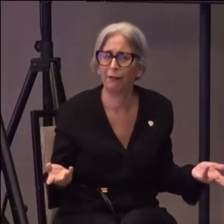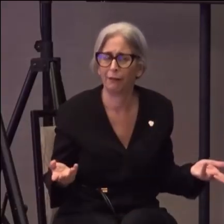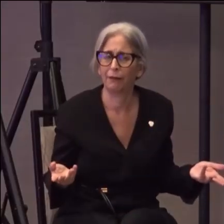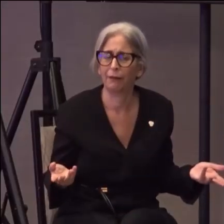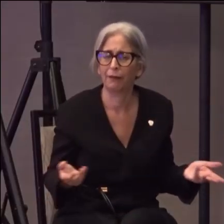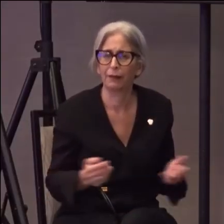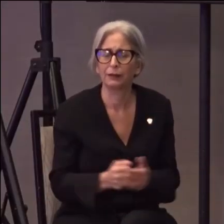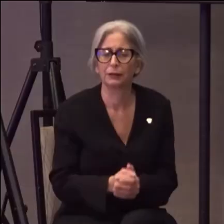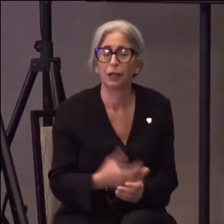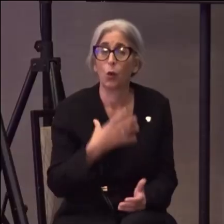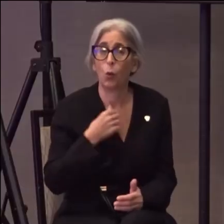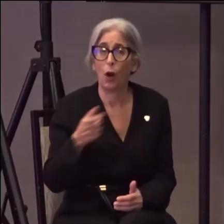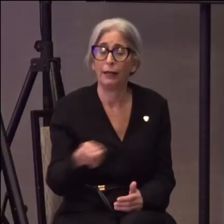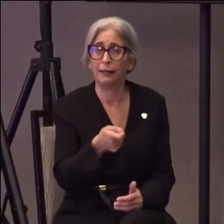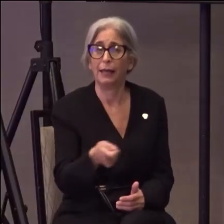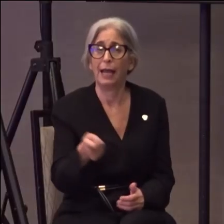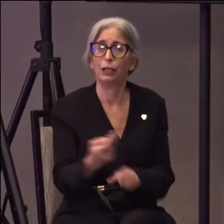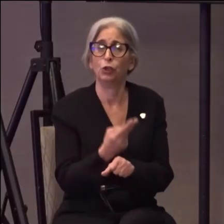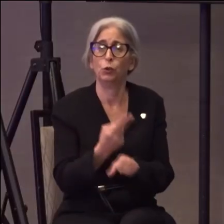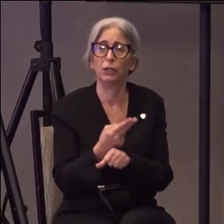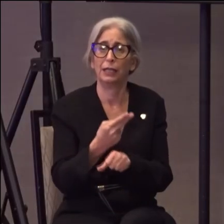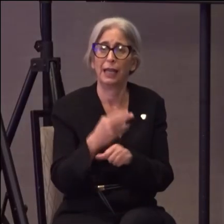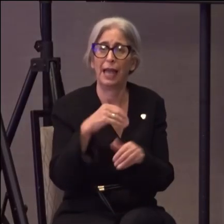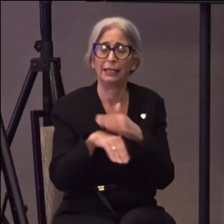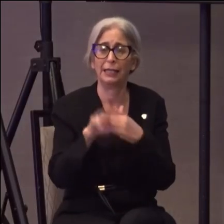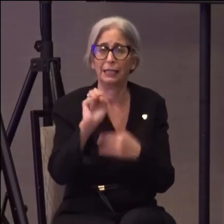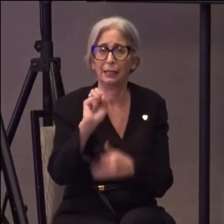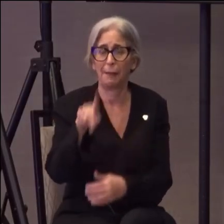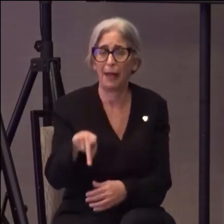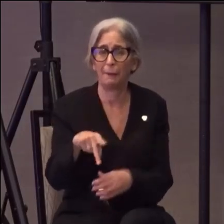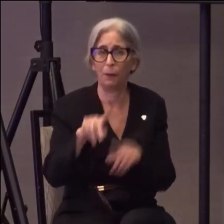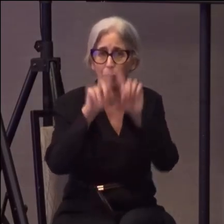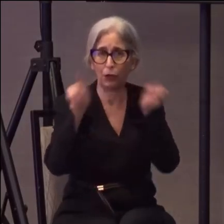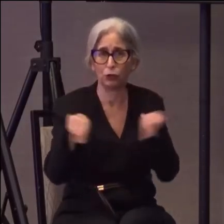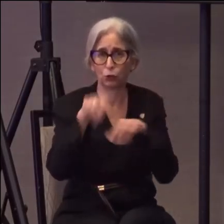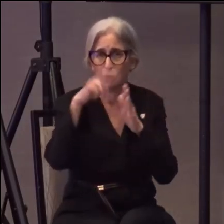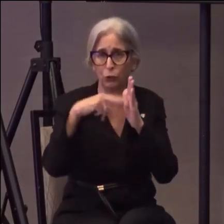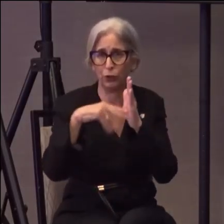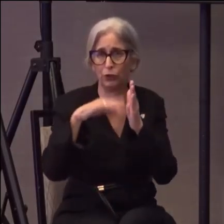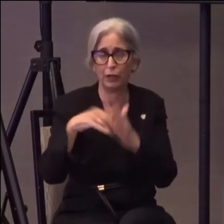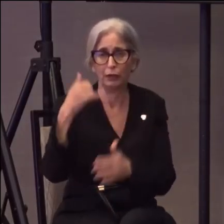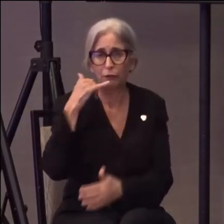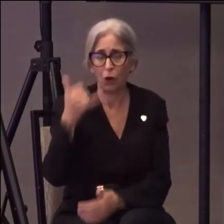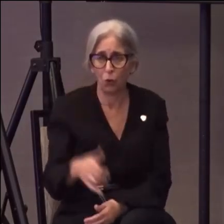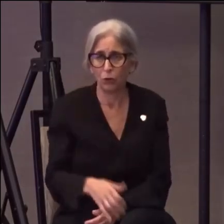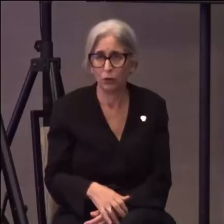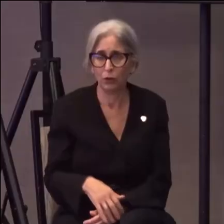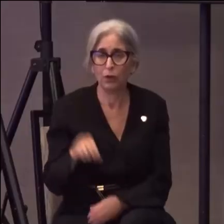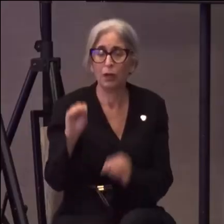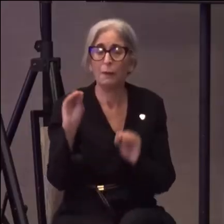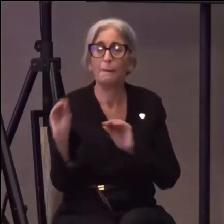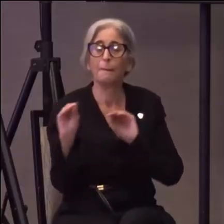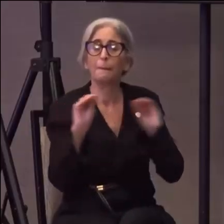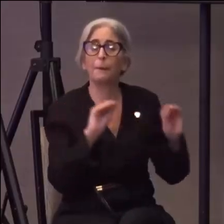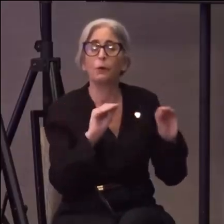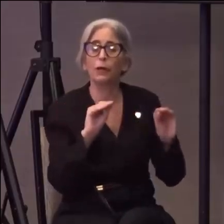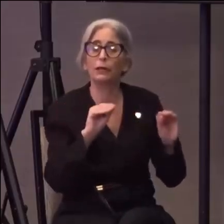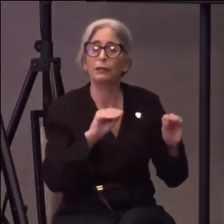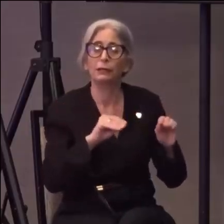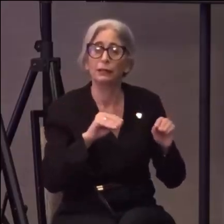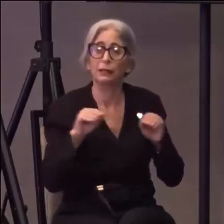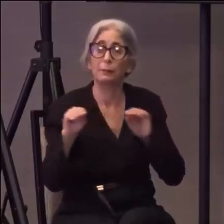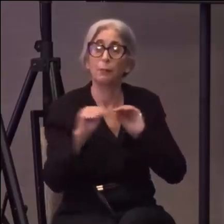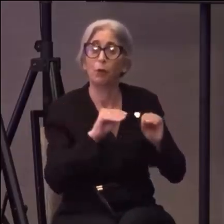Traveler with white cane using accessmap.app with screen reader on his phone. Missing sidewalks and crossings make it hard to